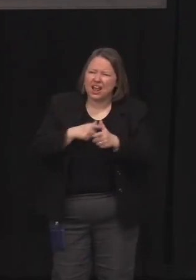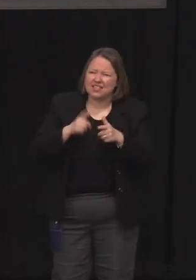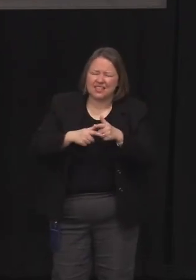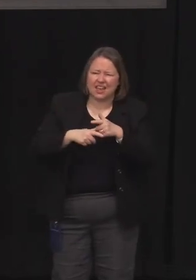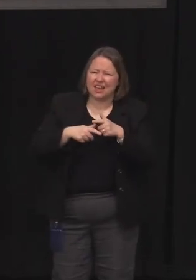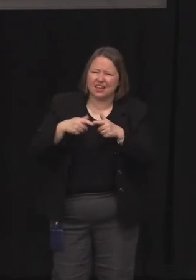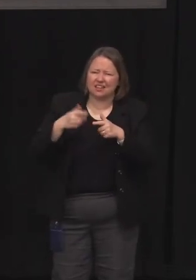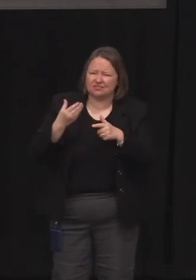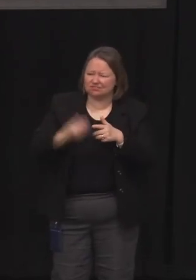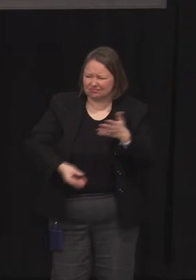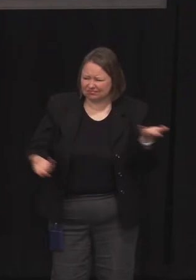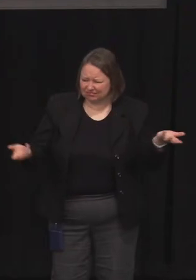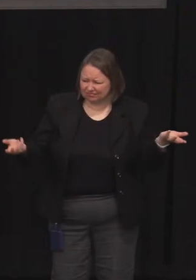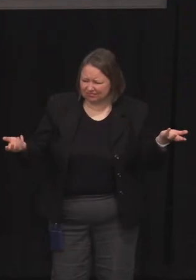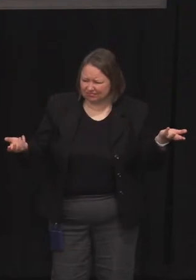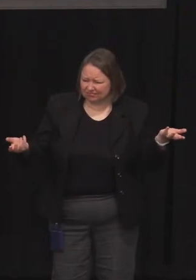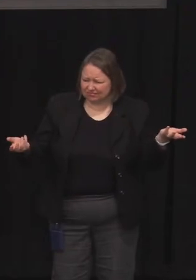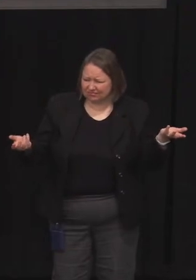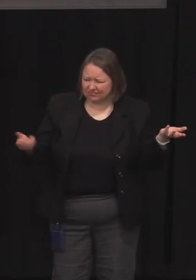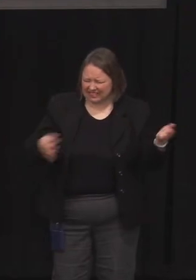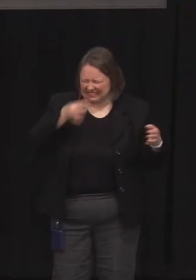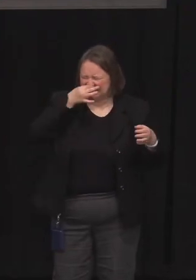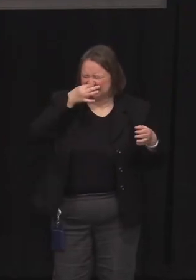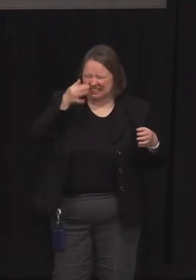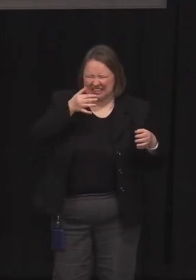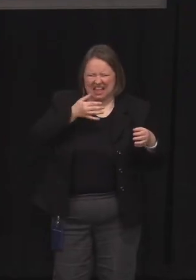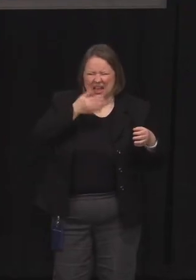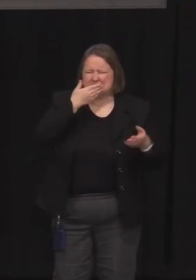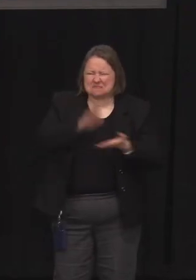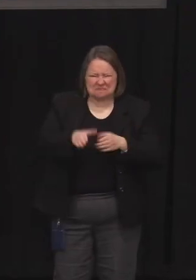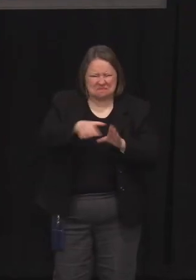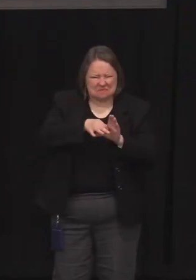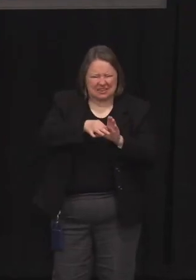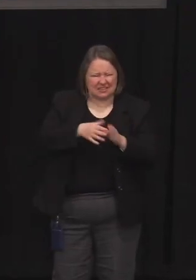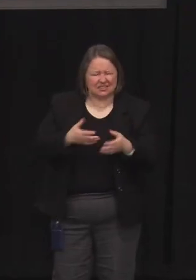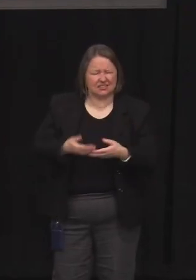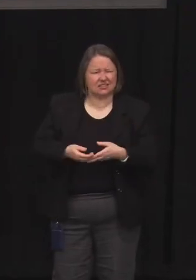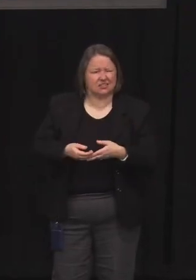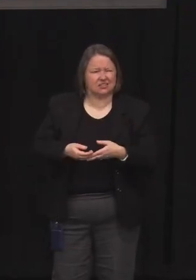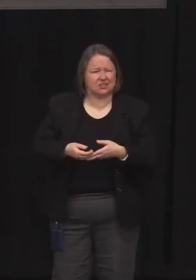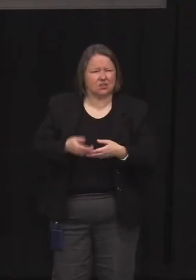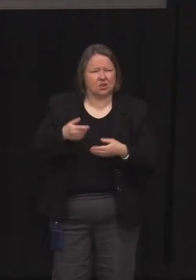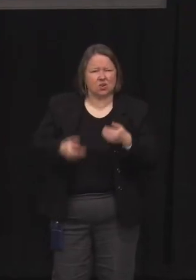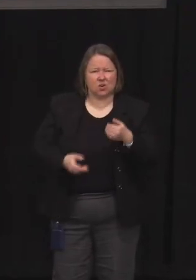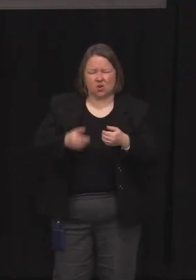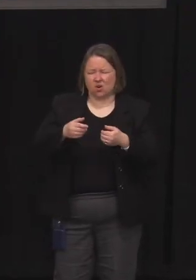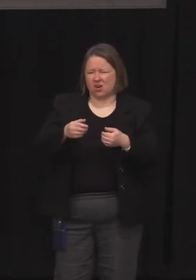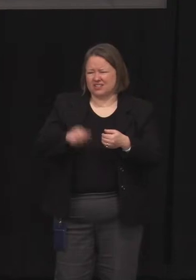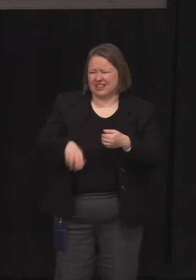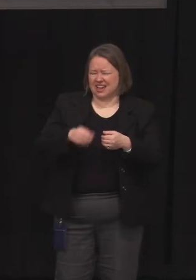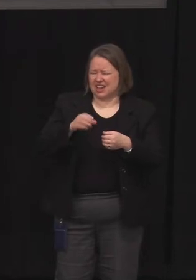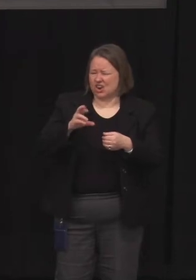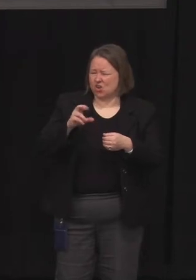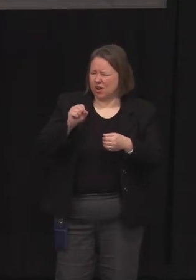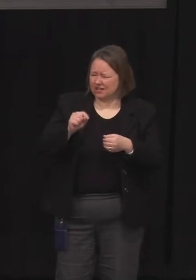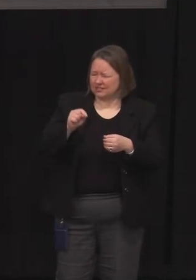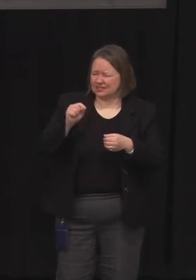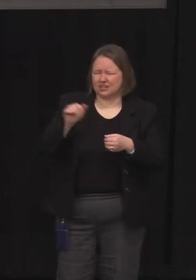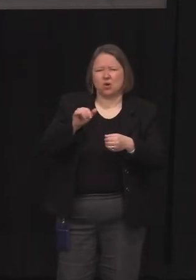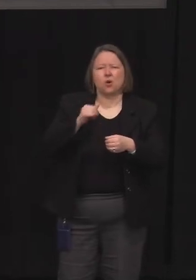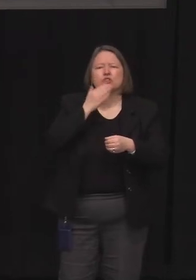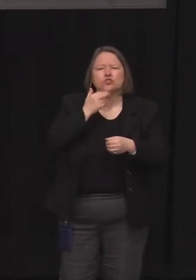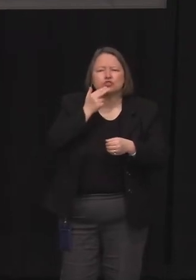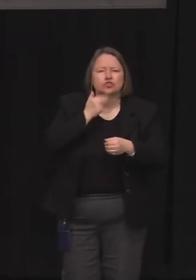run? Does it stink like rotten meat? Or crust and sugar over like a syrupy